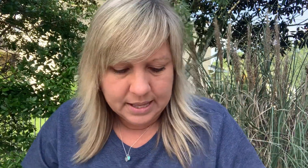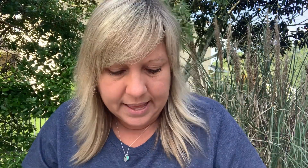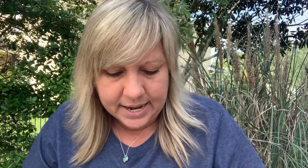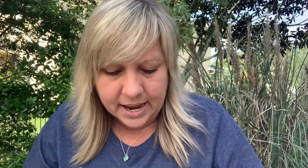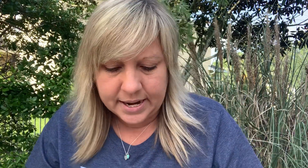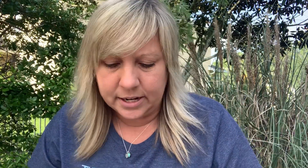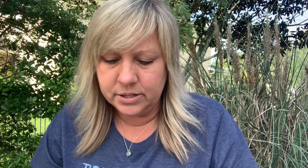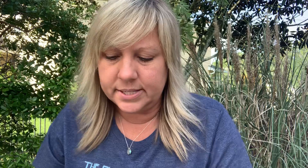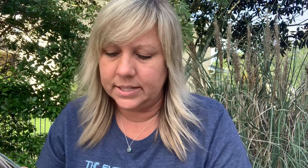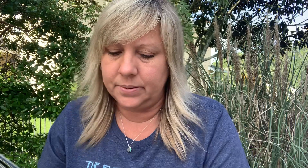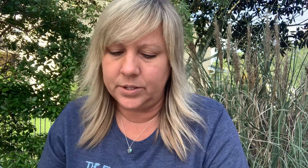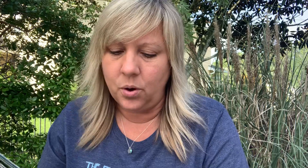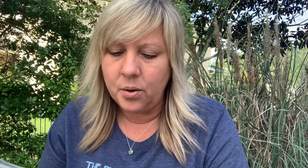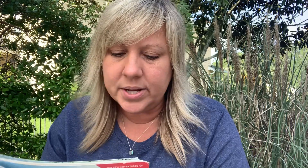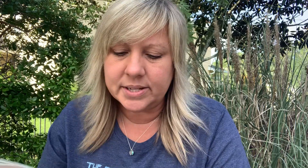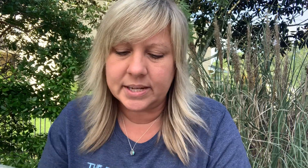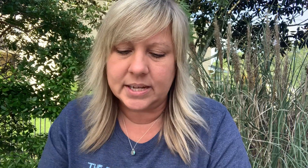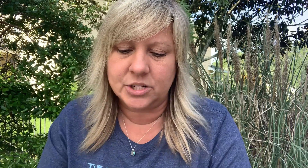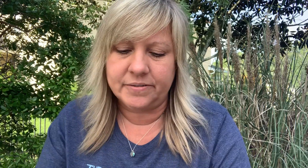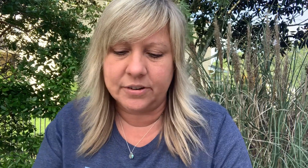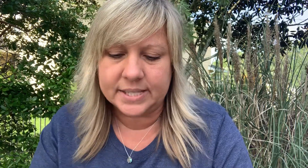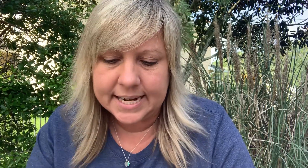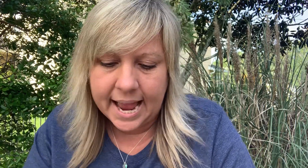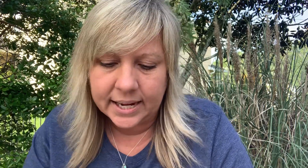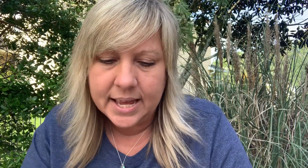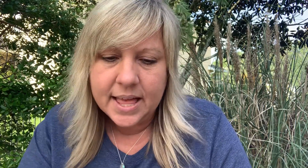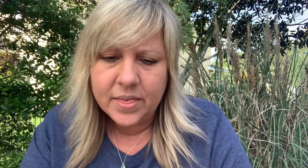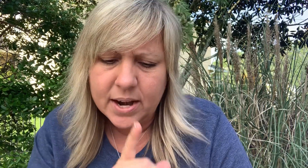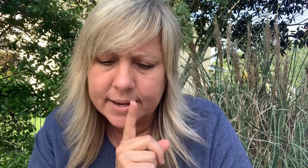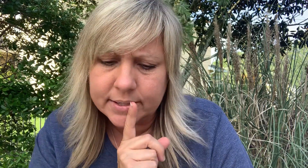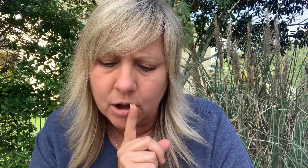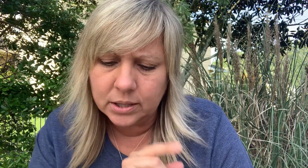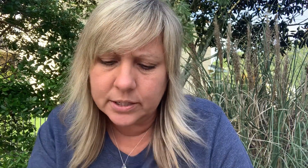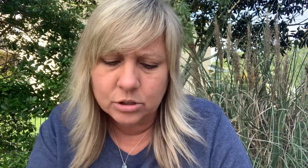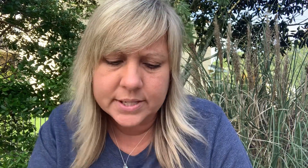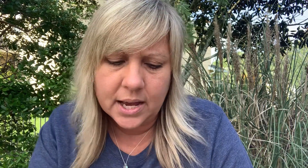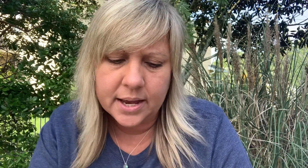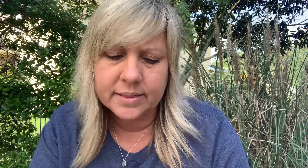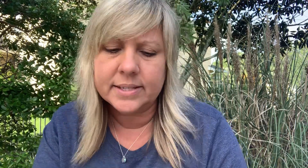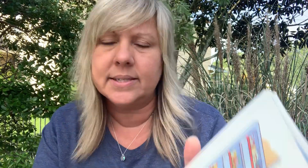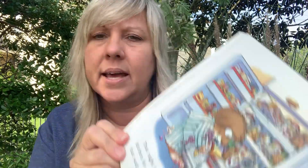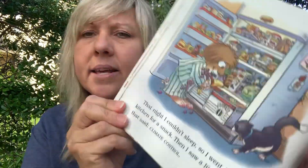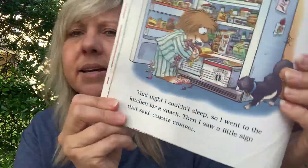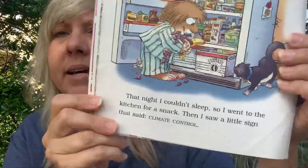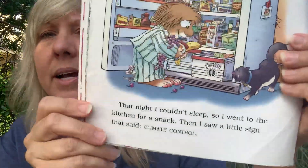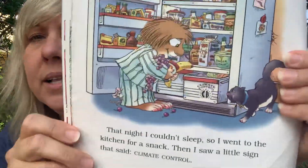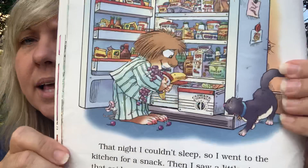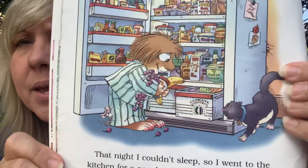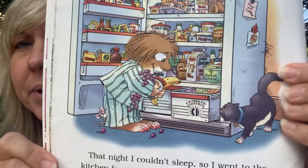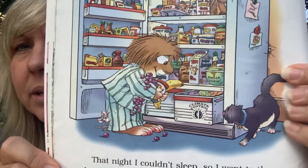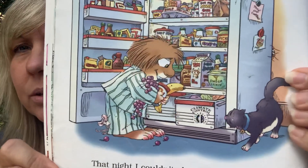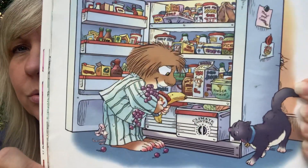That night I couldn't sleep, so I went to the kitchen for a snack. Then I saw a little sign that said climate